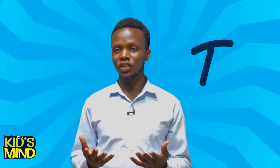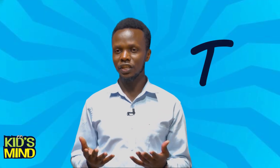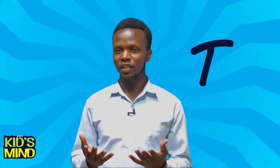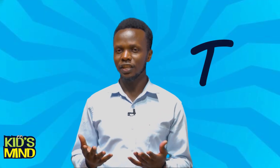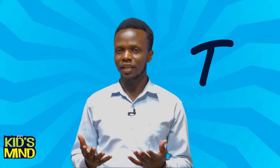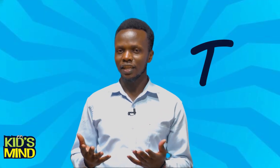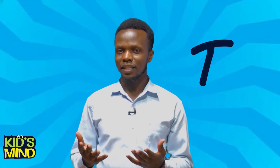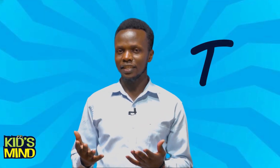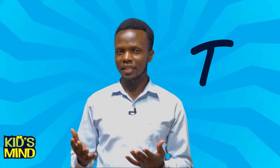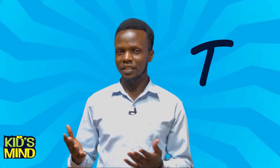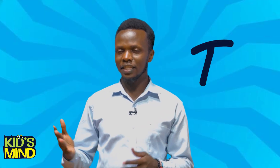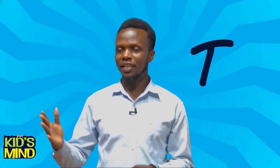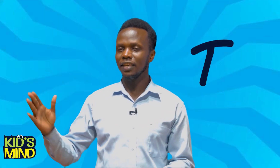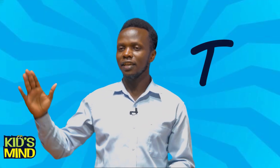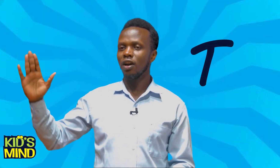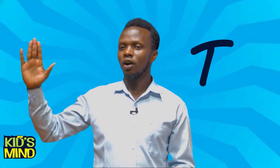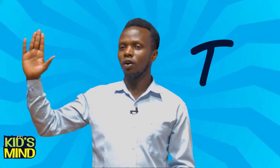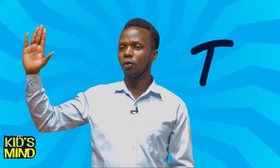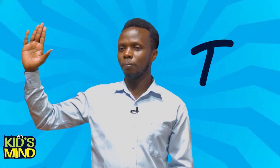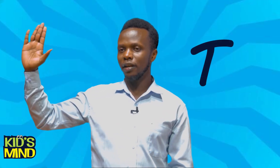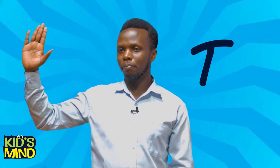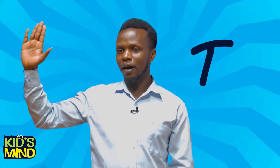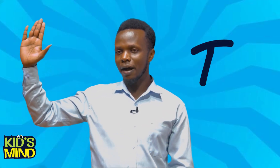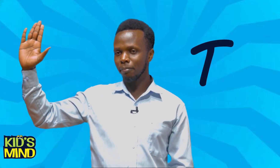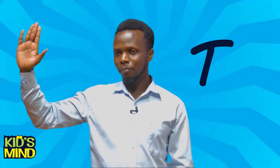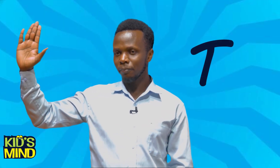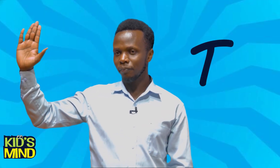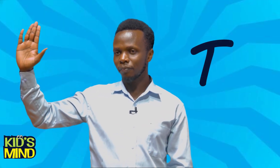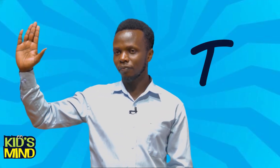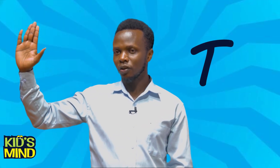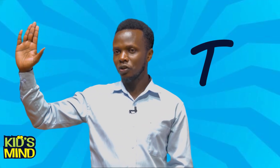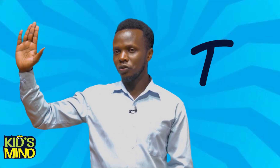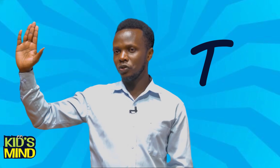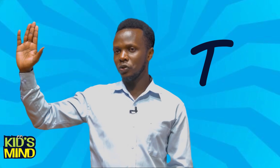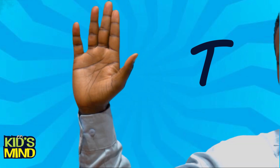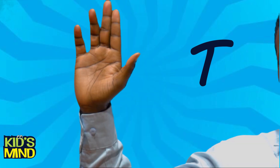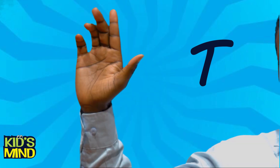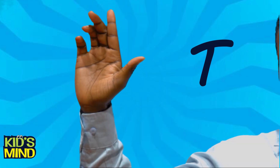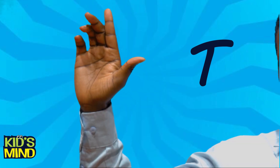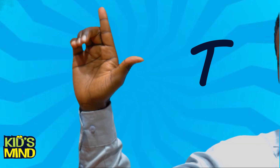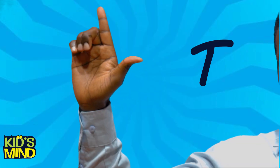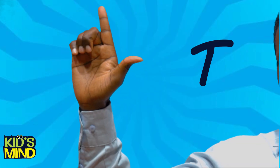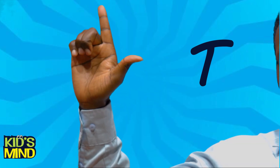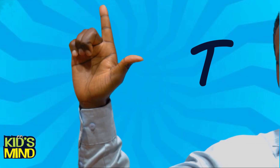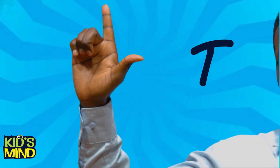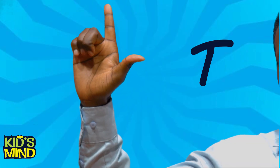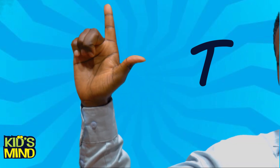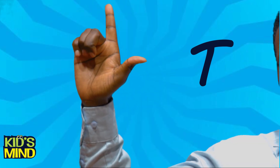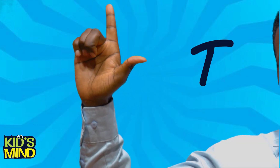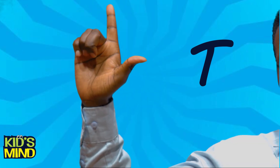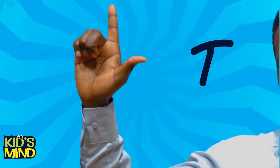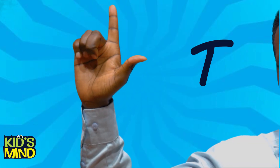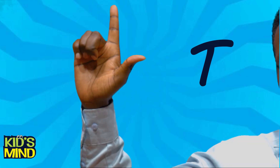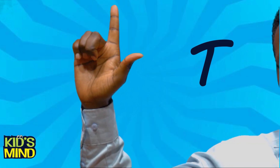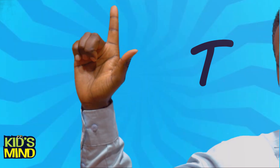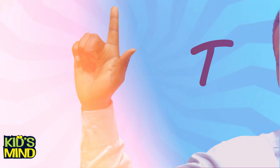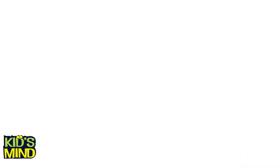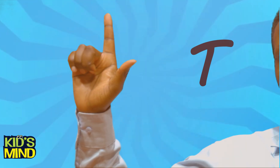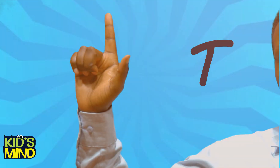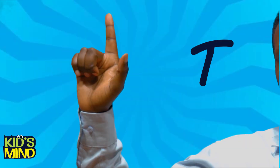T. Letter T, open palm. You use your thumb finger and extended index finger.